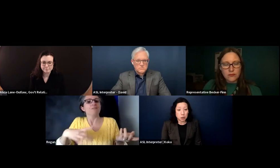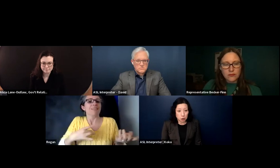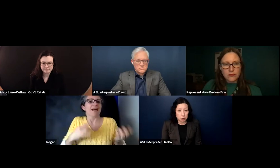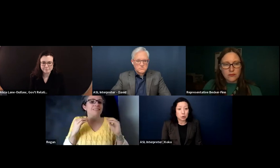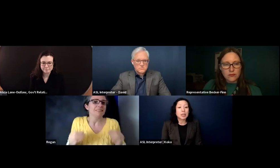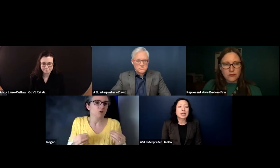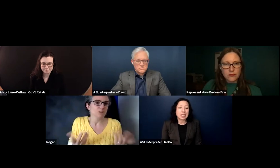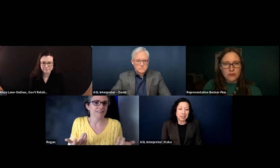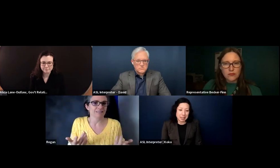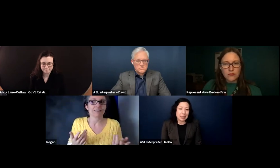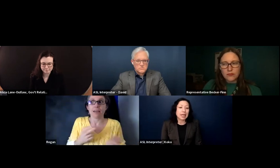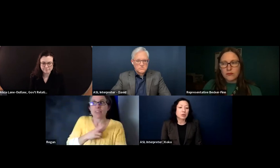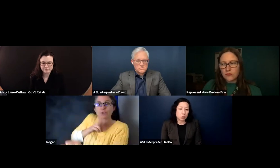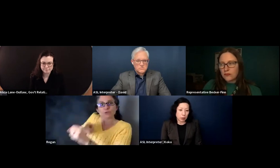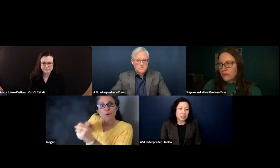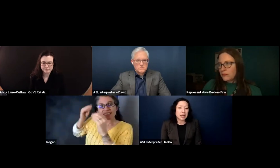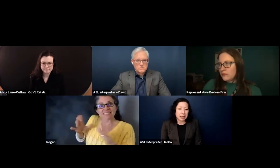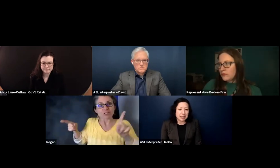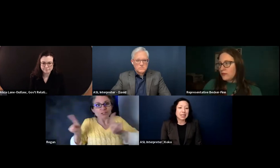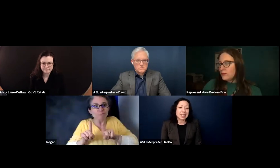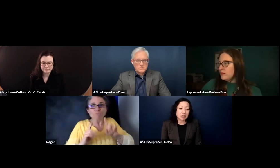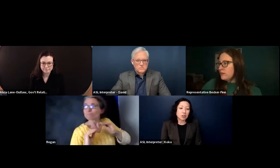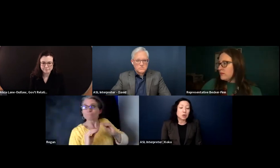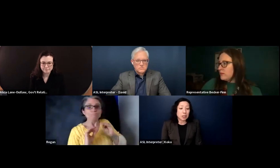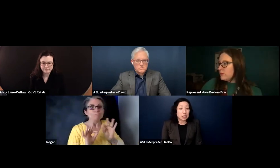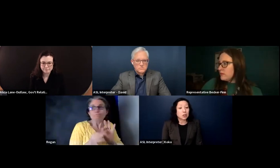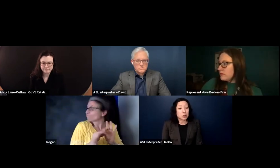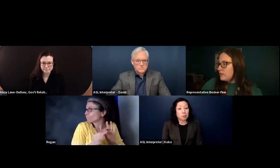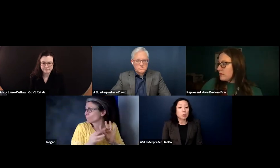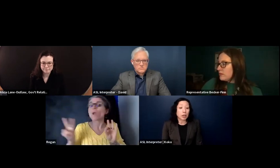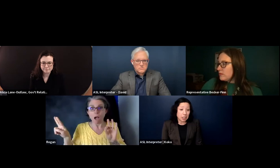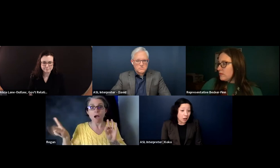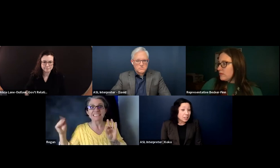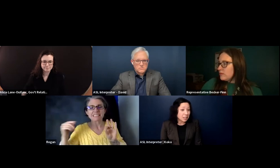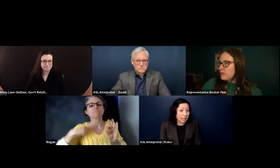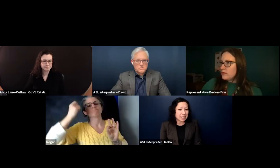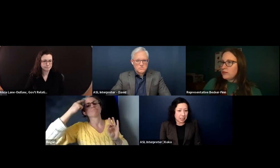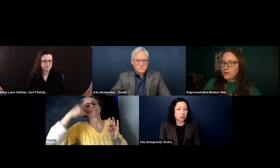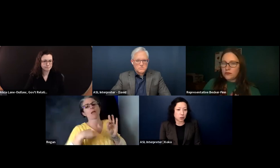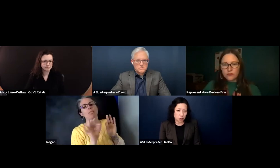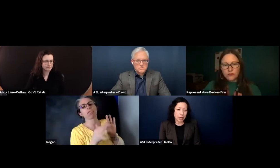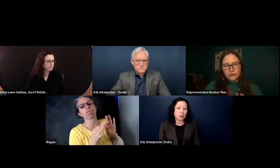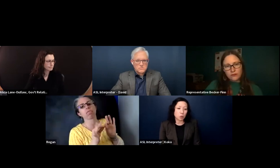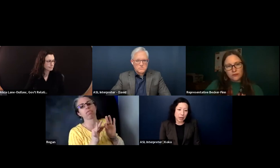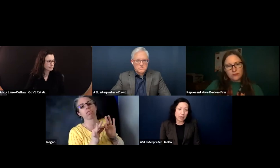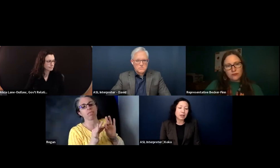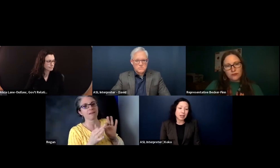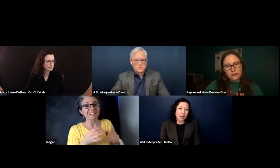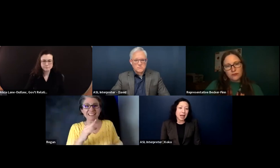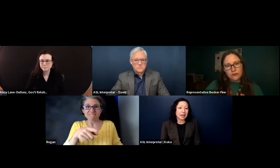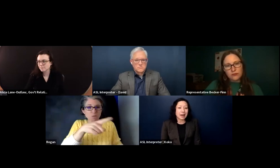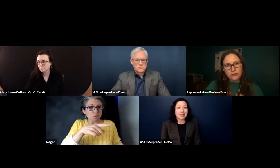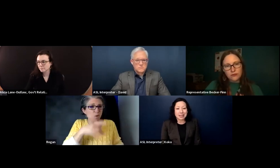get into K through 12 settings, they do need to be working alongside teachers as